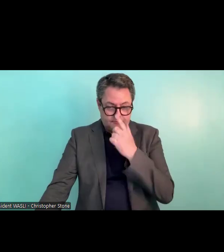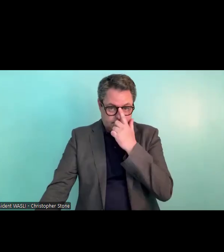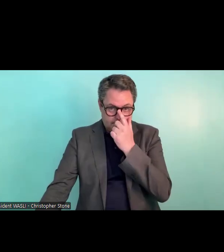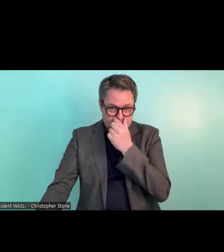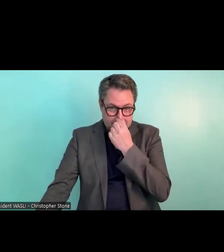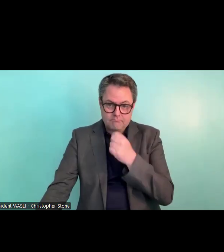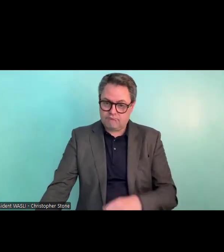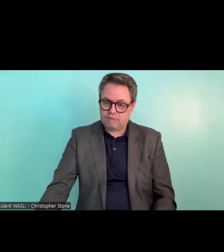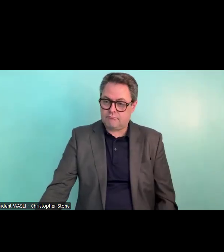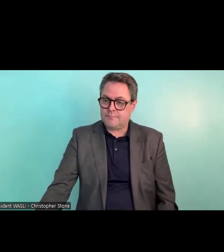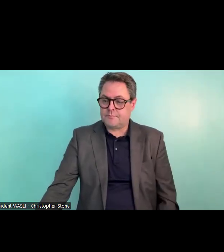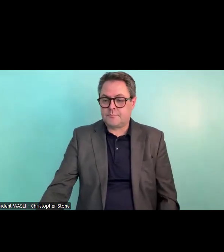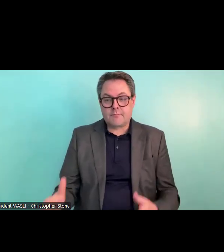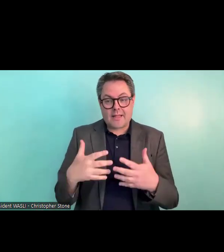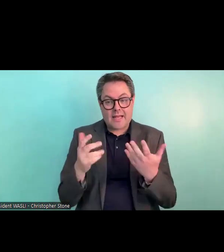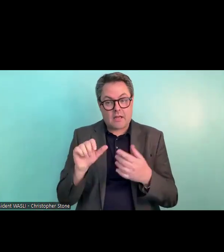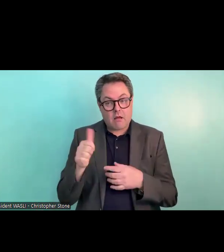to do better at.